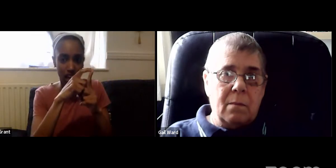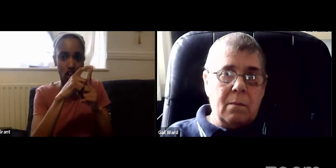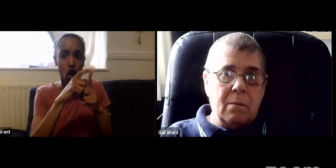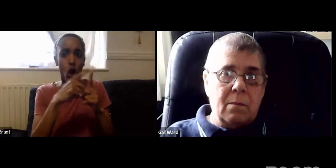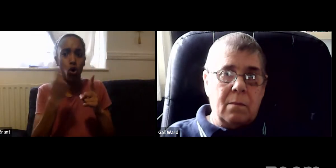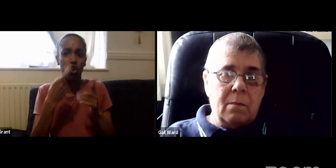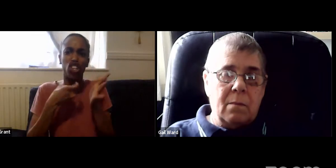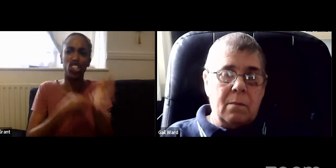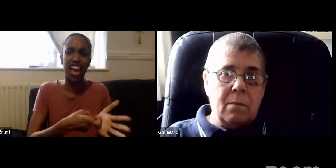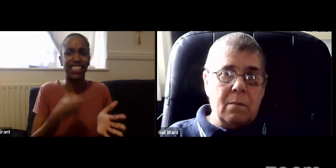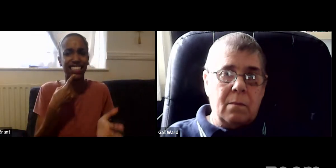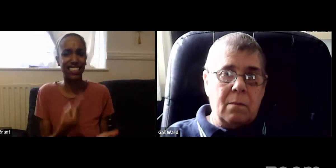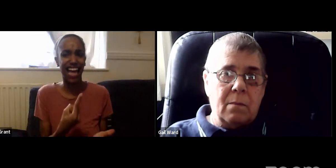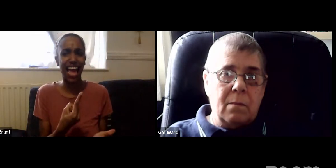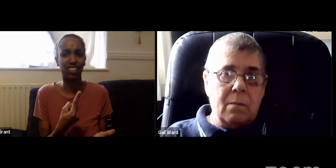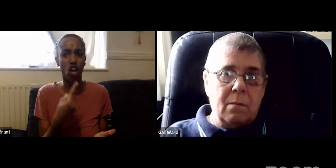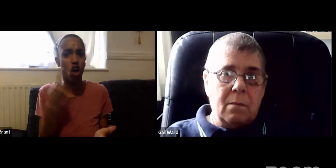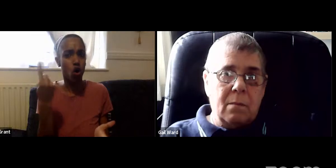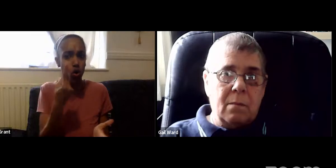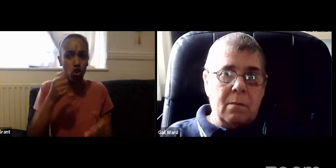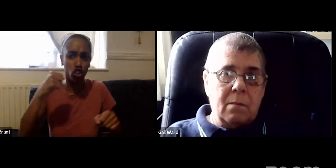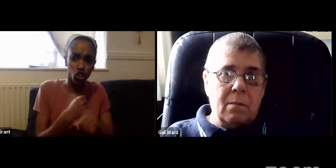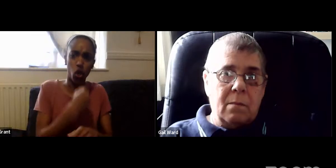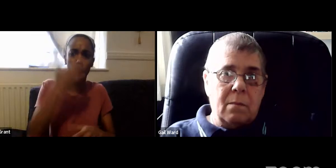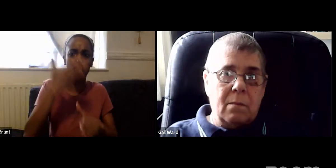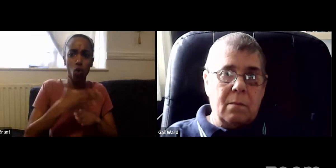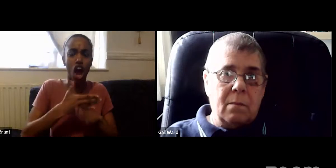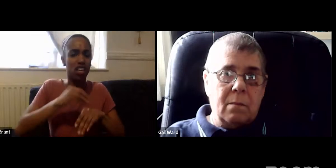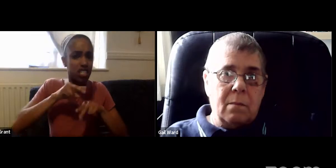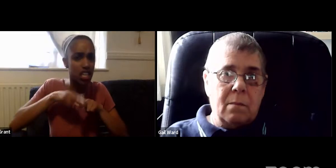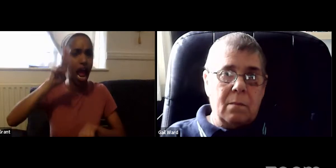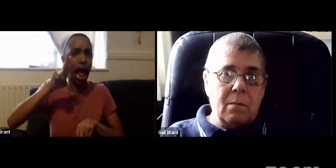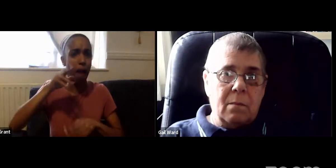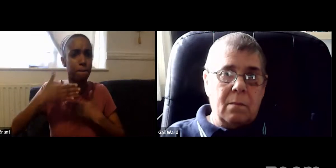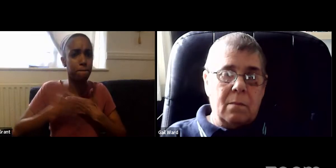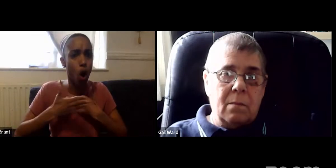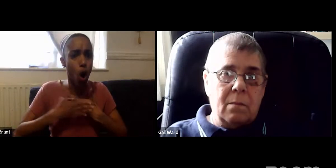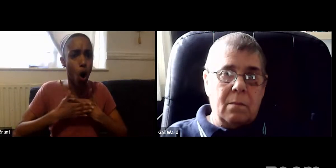entitled to more from the social security system than those who don't,